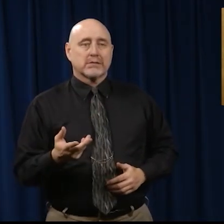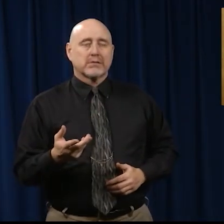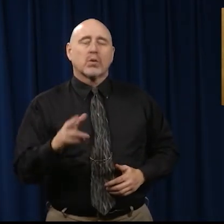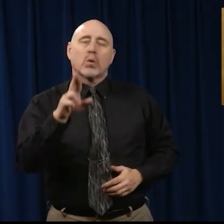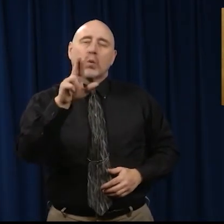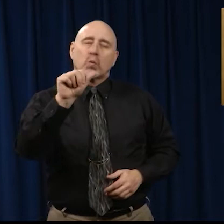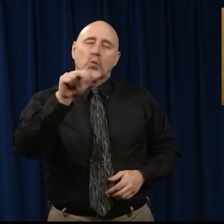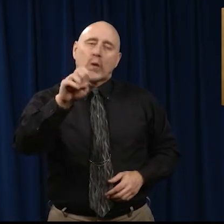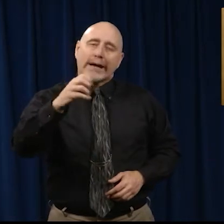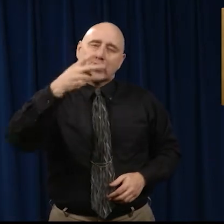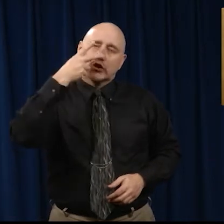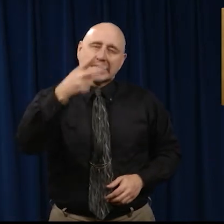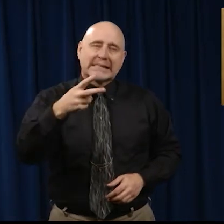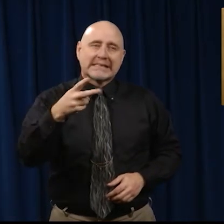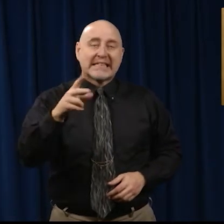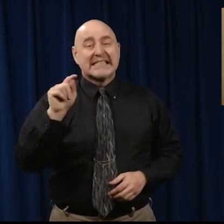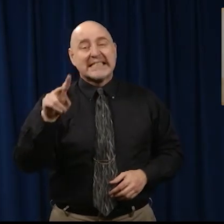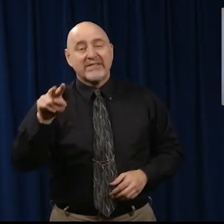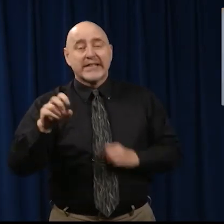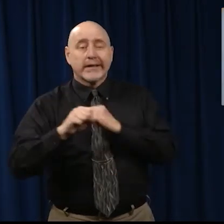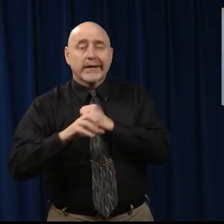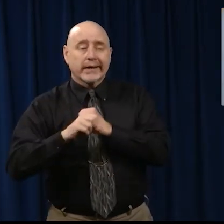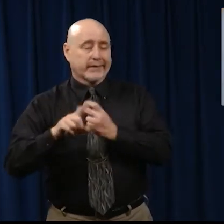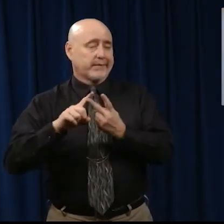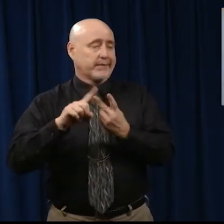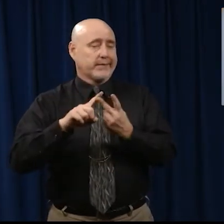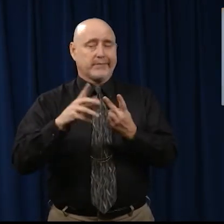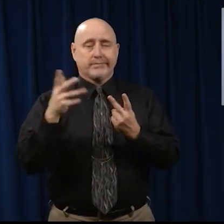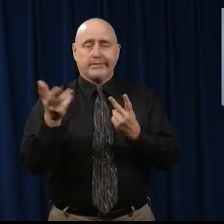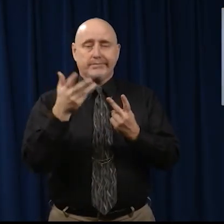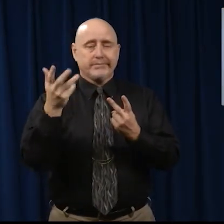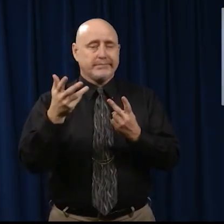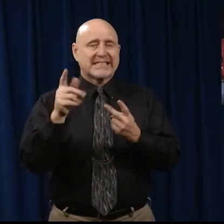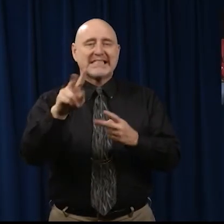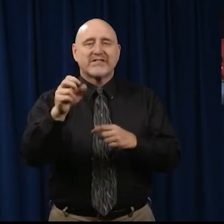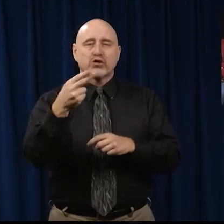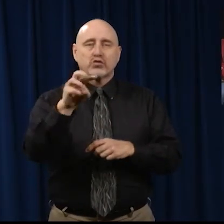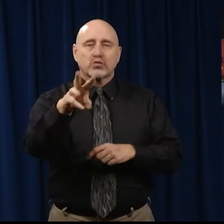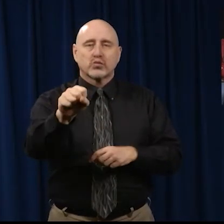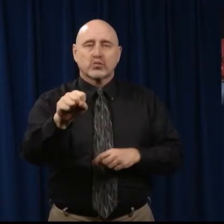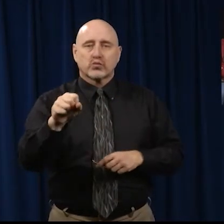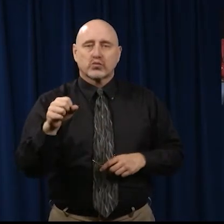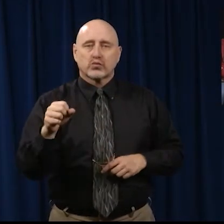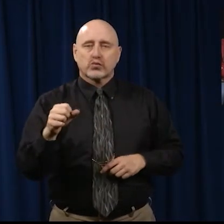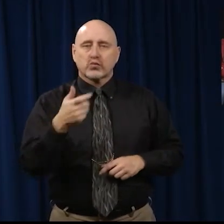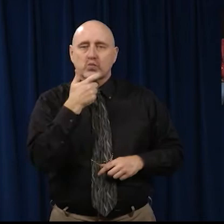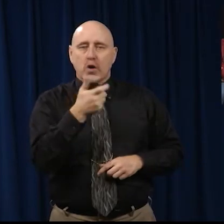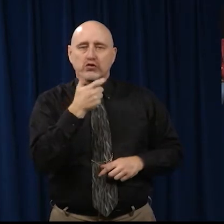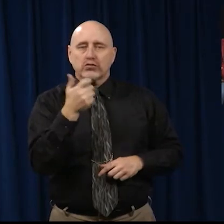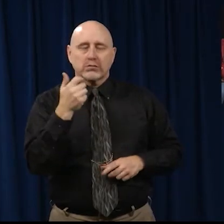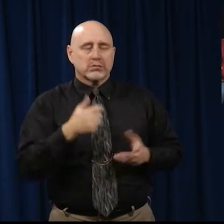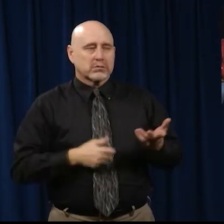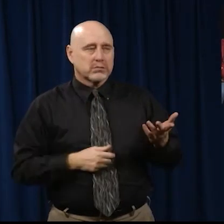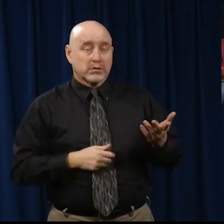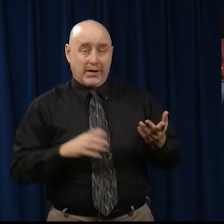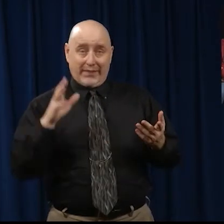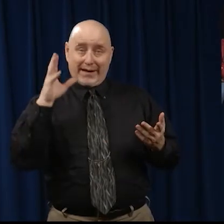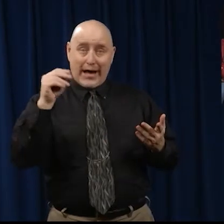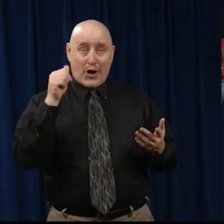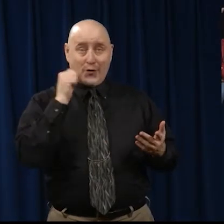that. What you rarely ever see on any TV commercial or any of the TV shows that you're watching is the